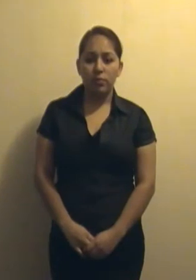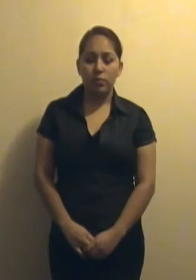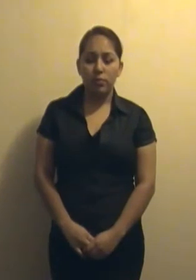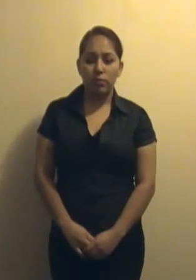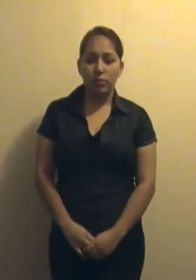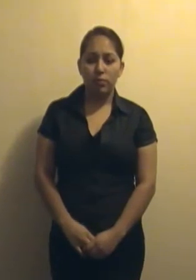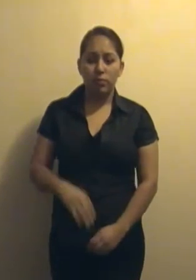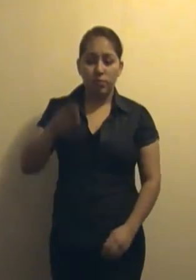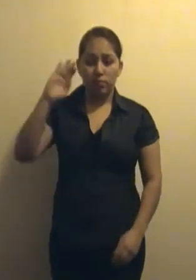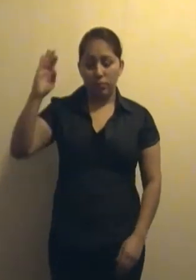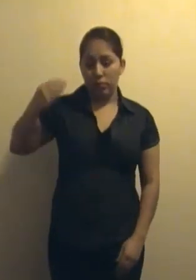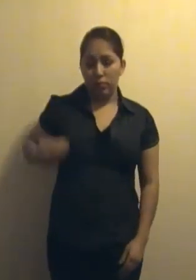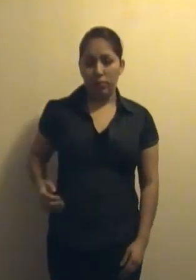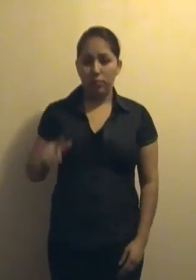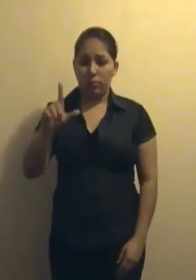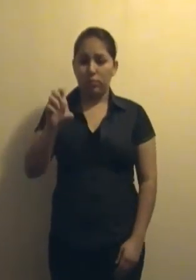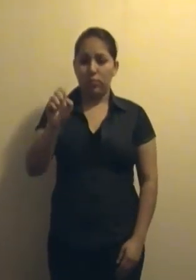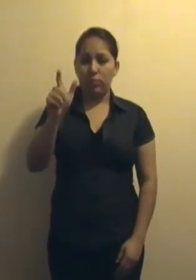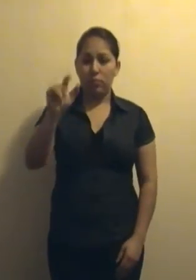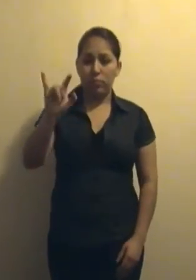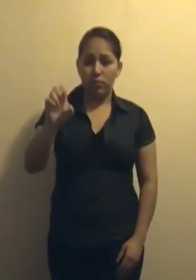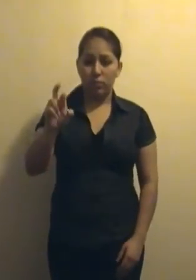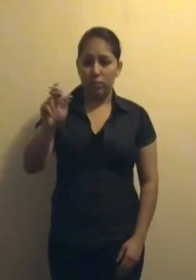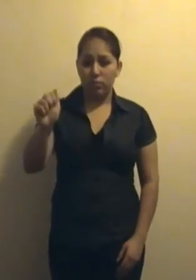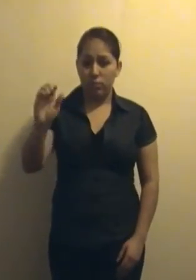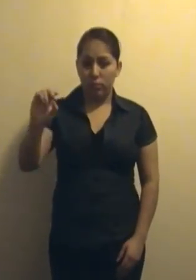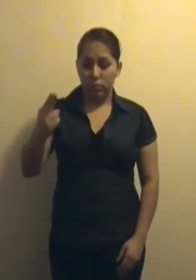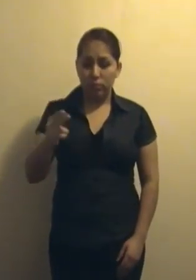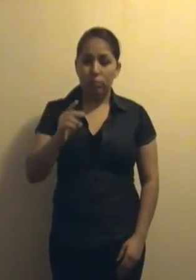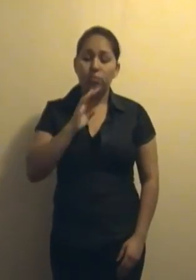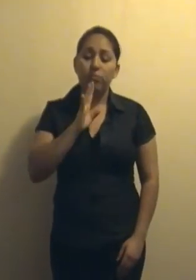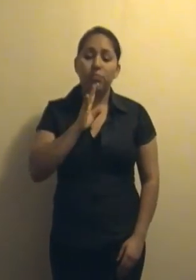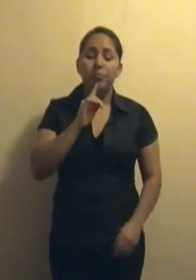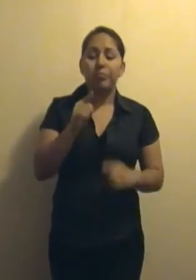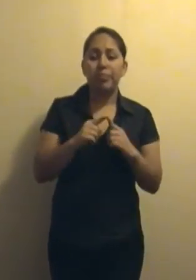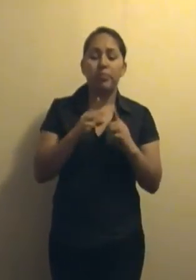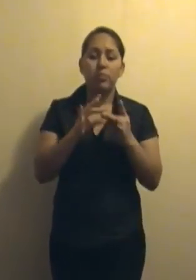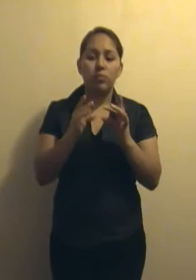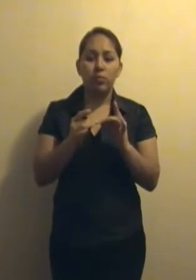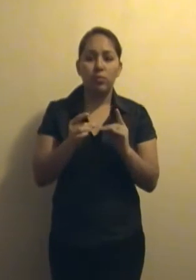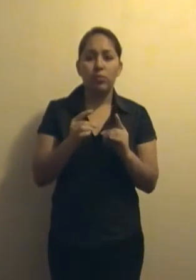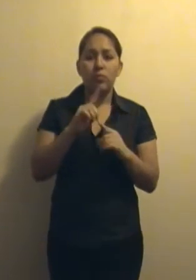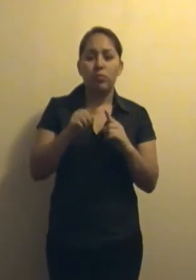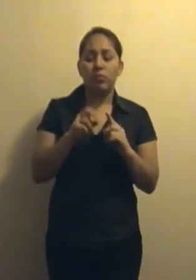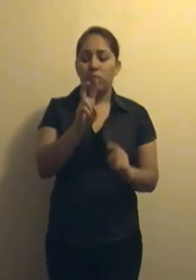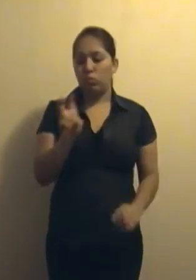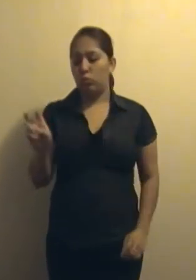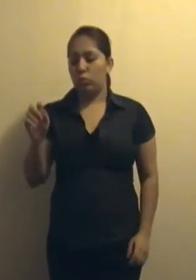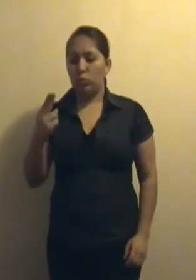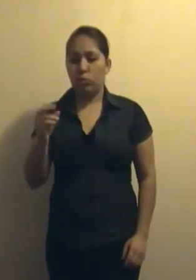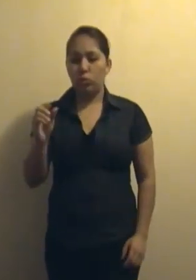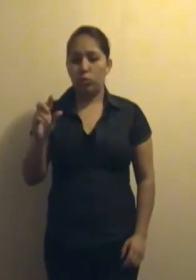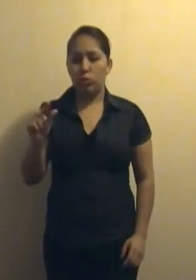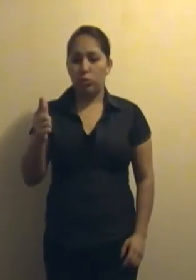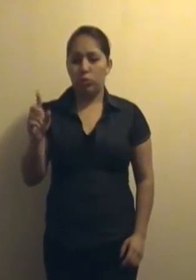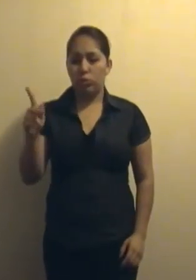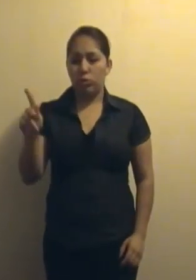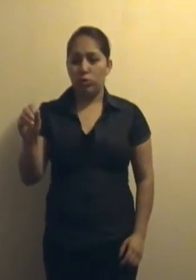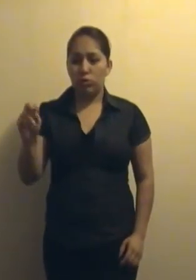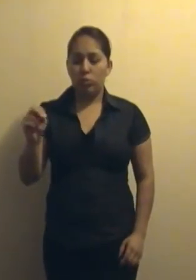Hi, I'm Leslie Rock, and I'm going to tell a story about a trip I took to Hong Kong 4 years ago in the winter. My husband and I were